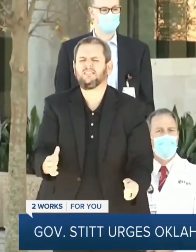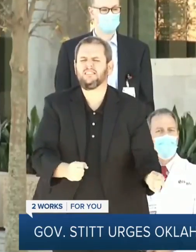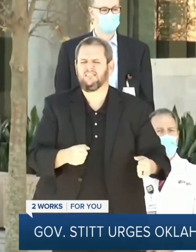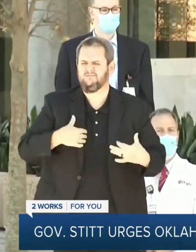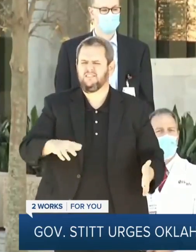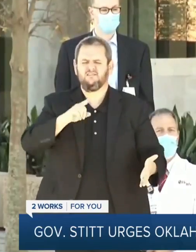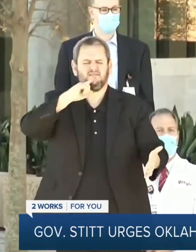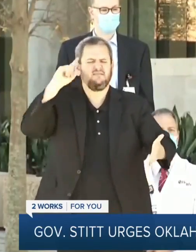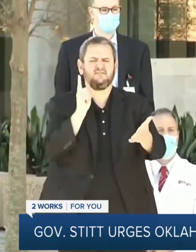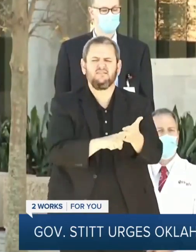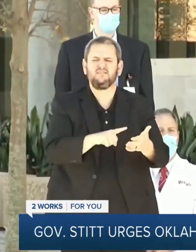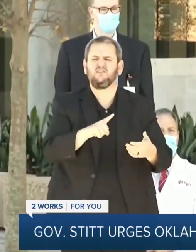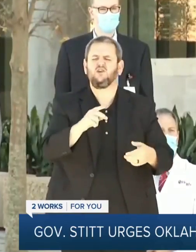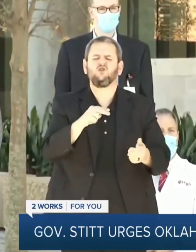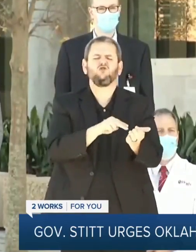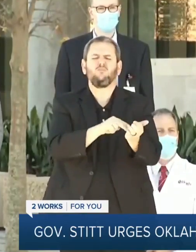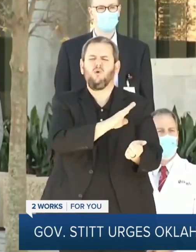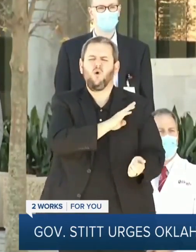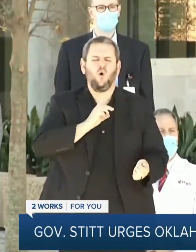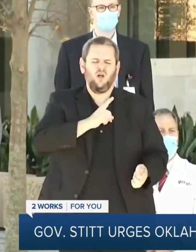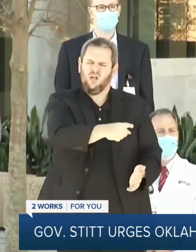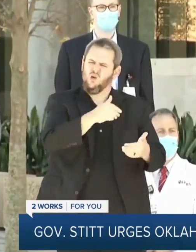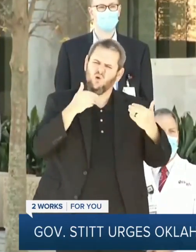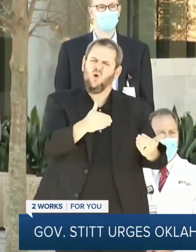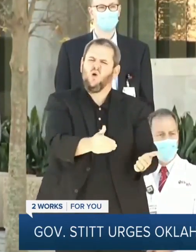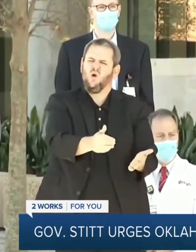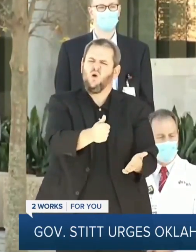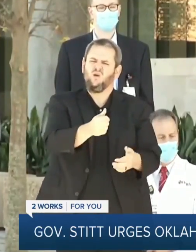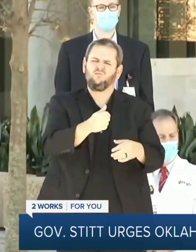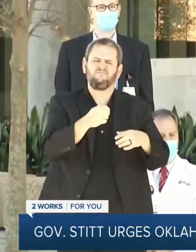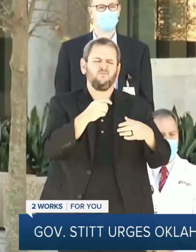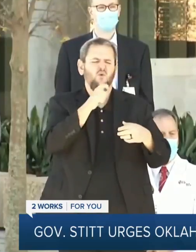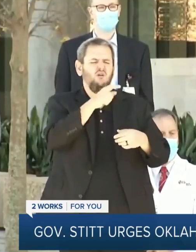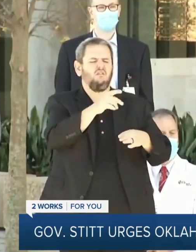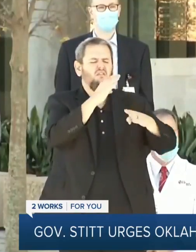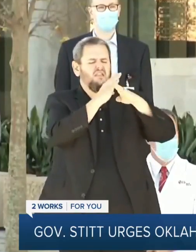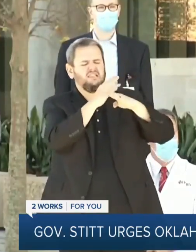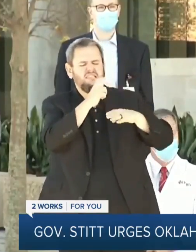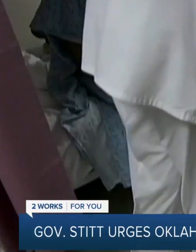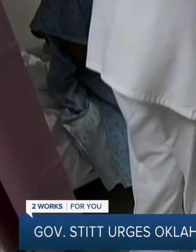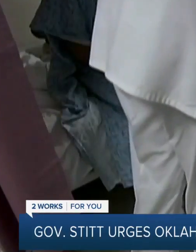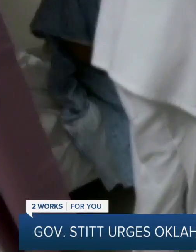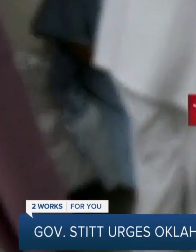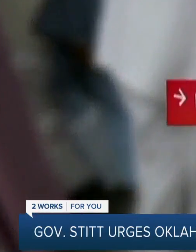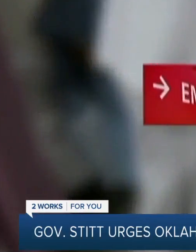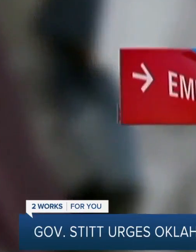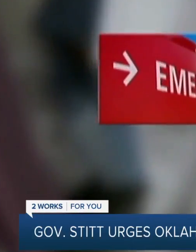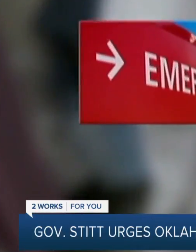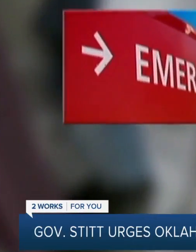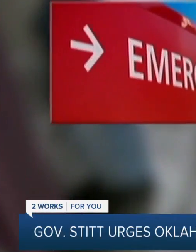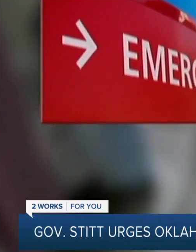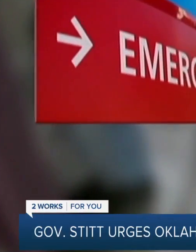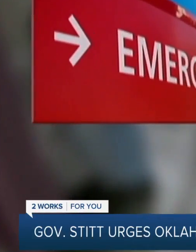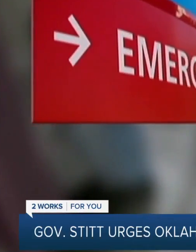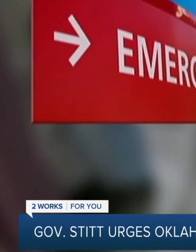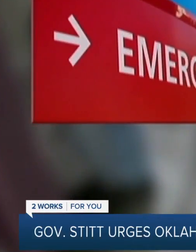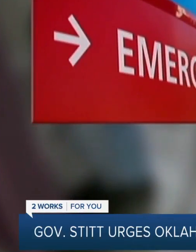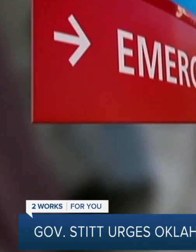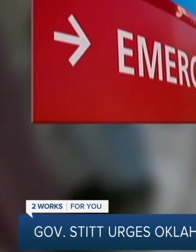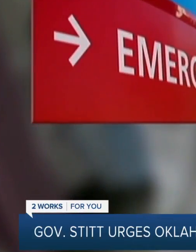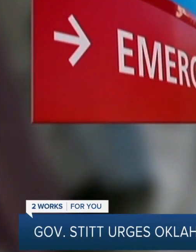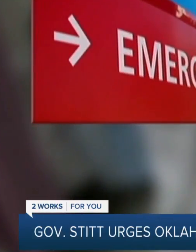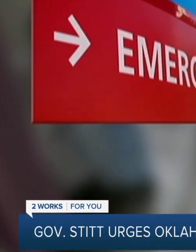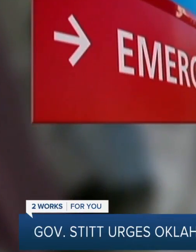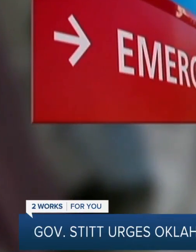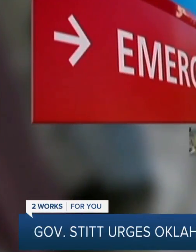students and nurses who are licensed in other states to practice in the state of Oklahoma. The governor also reinstating a medical system